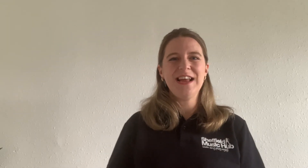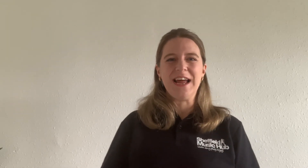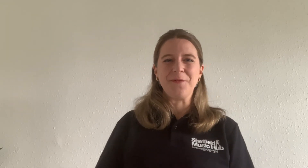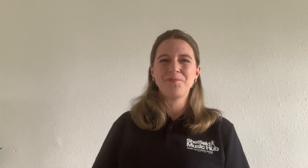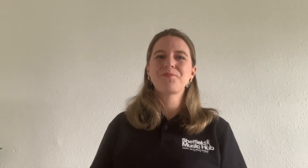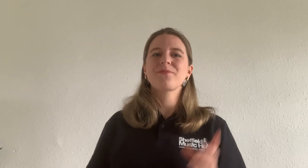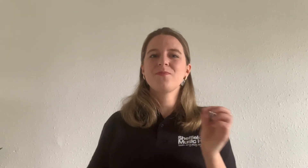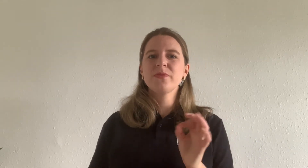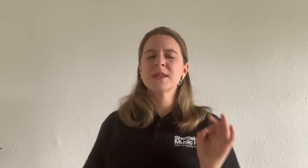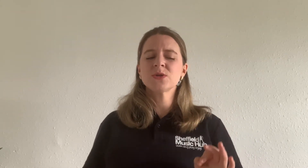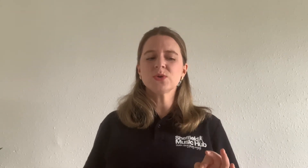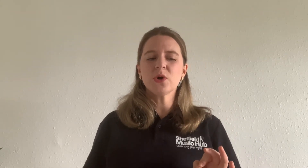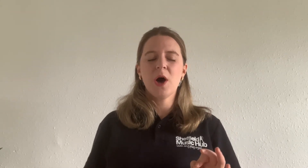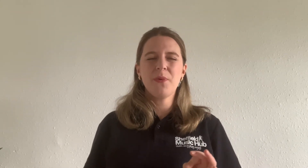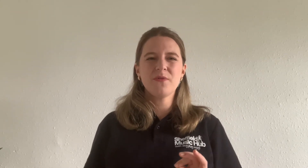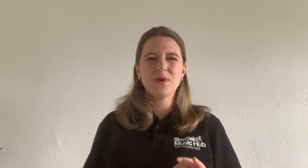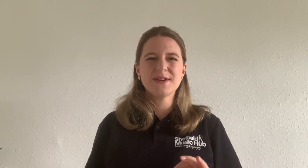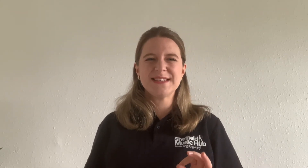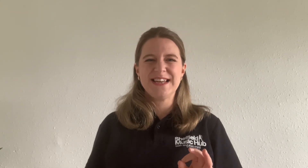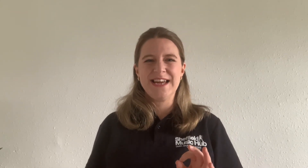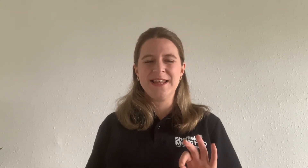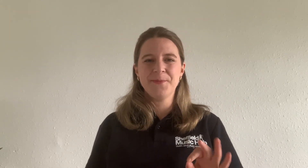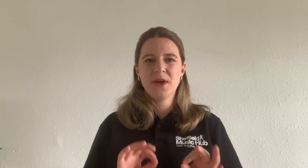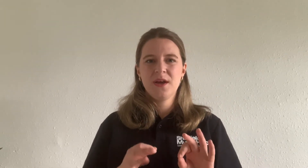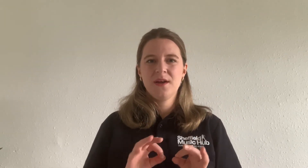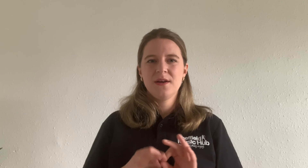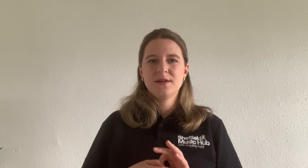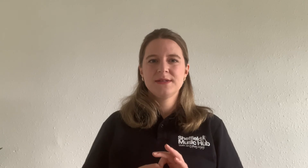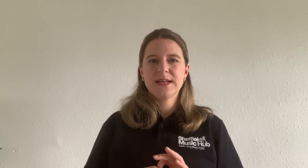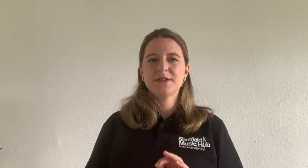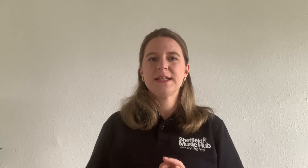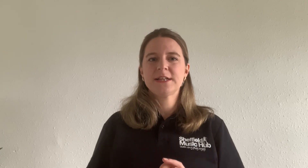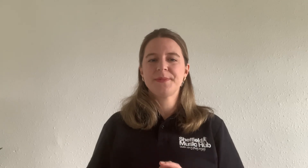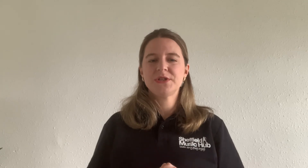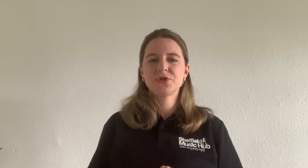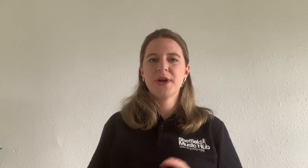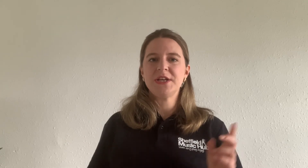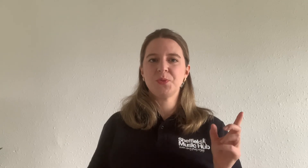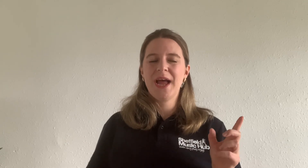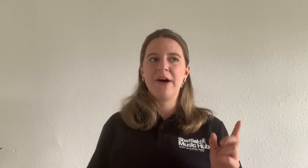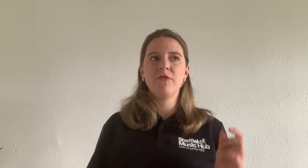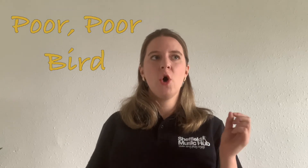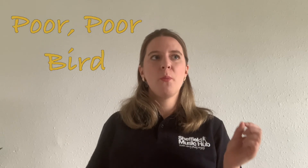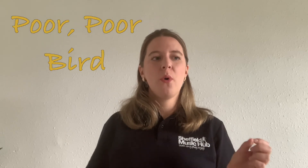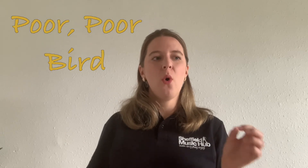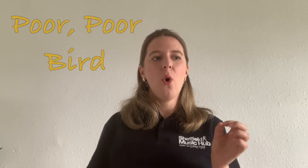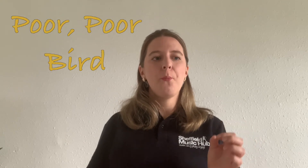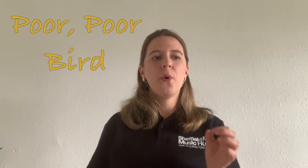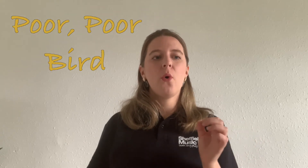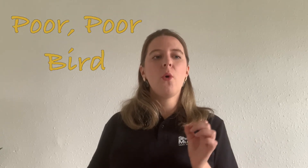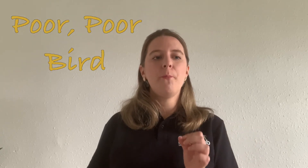feeling. There's also a couple of words in here that sound a little bit strange. We have poor, poor